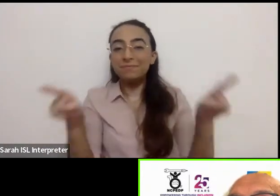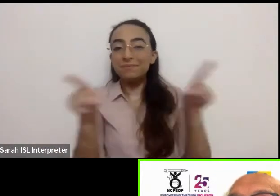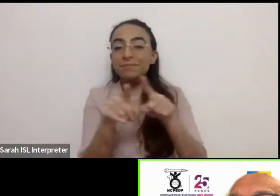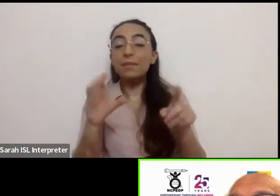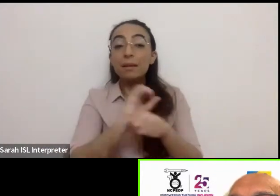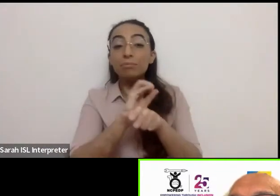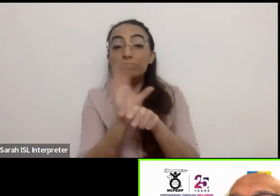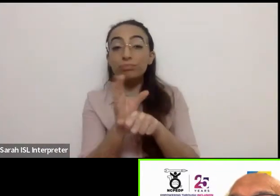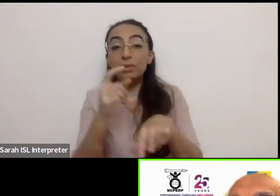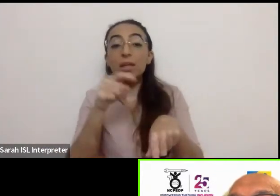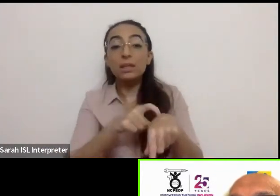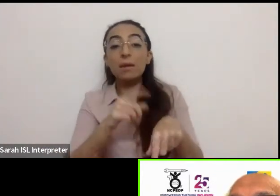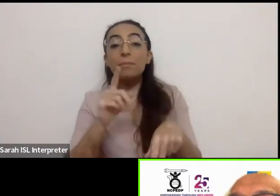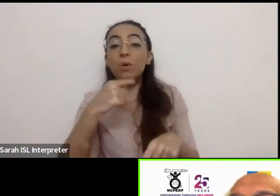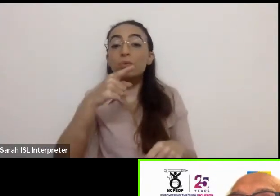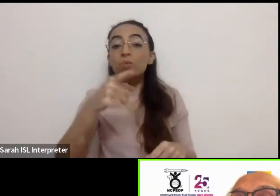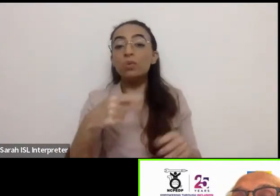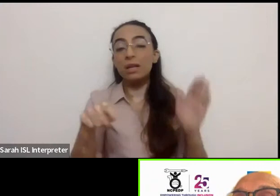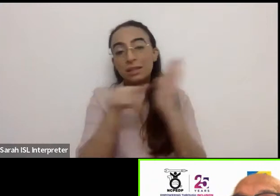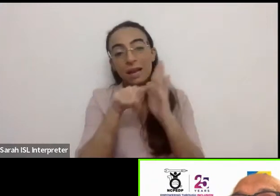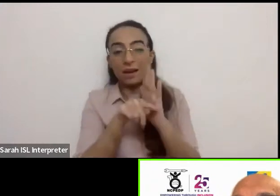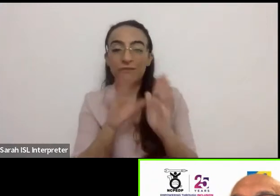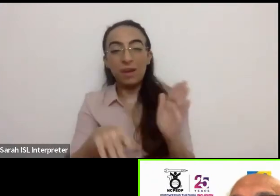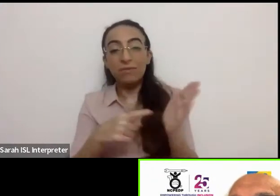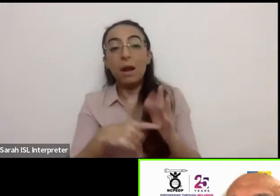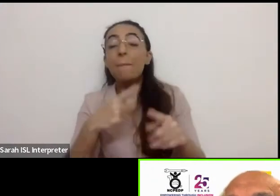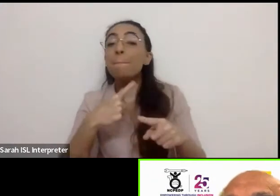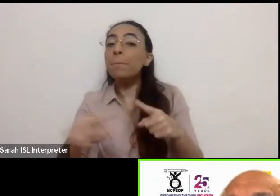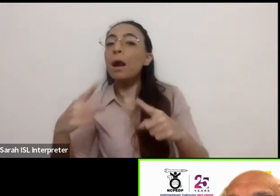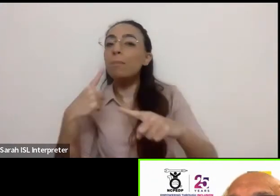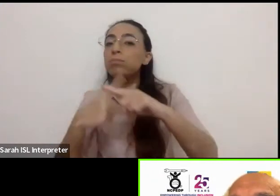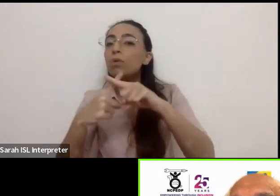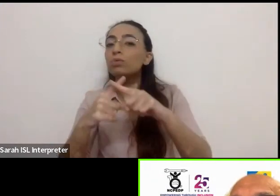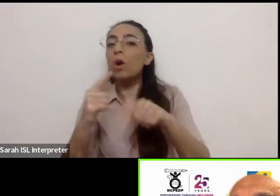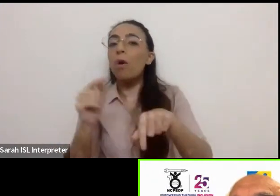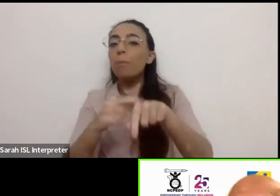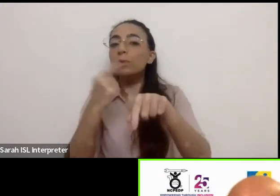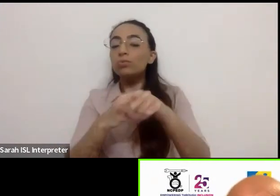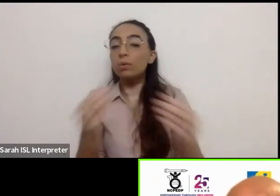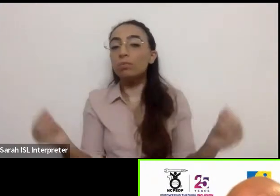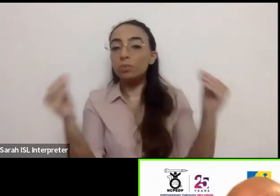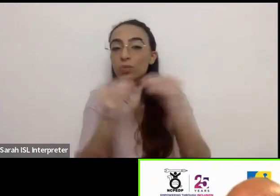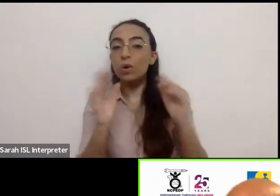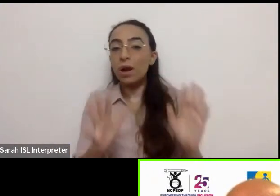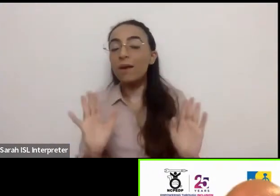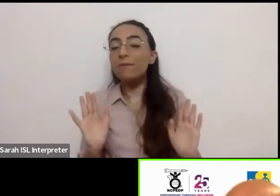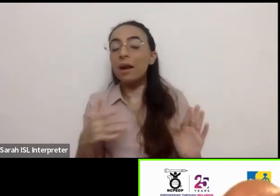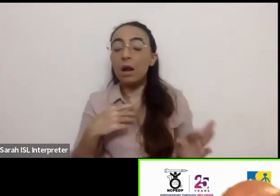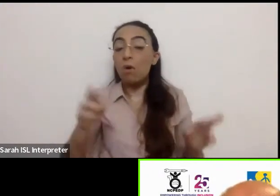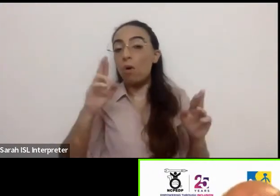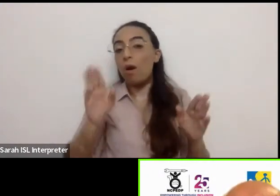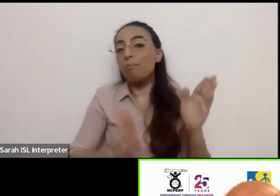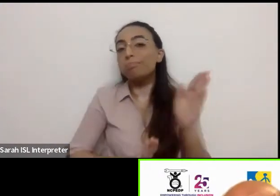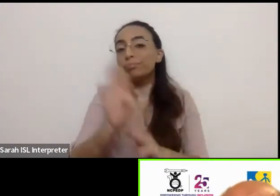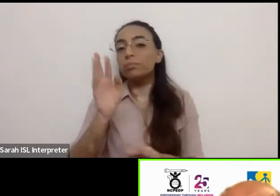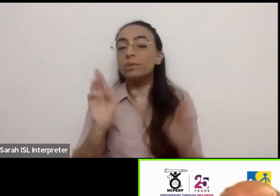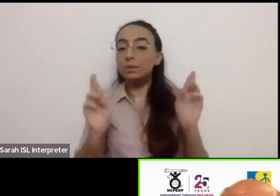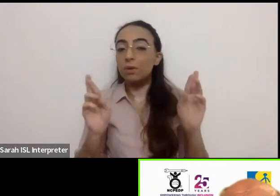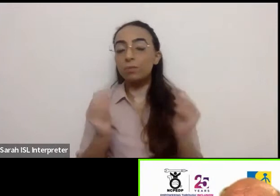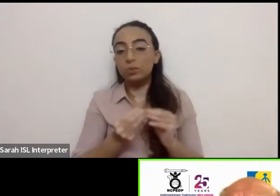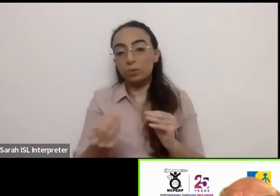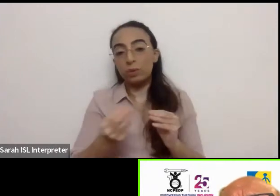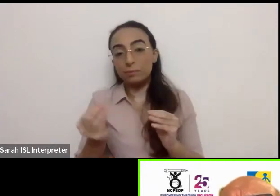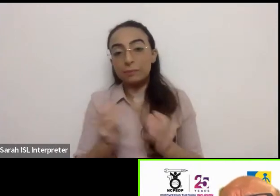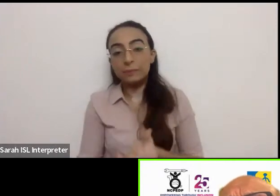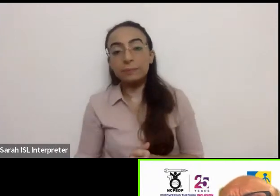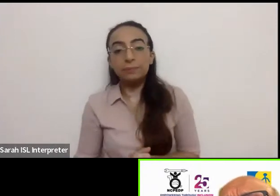actually, with all its negatives, that did create some new opportunities, and I hope it takes off. A